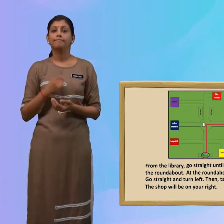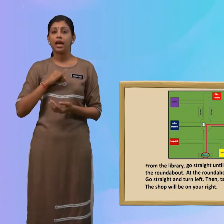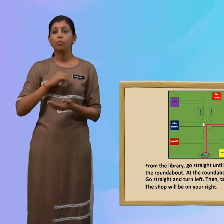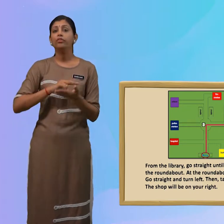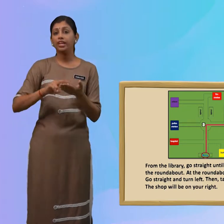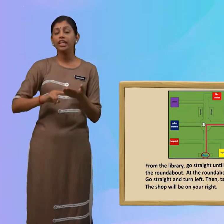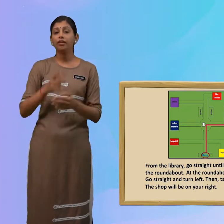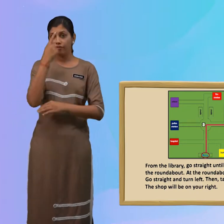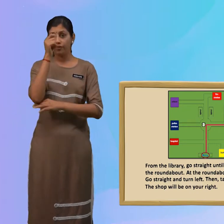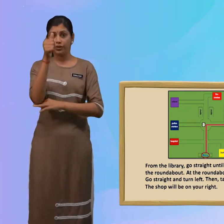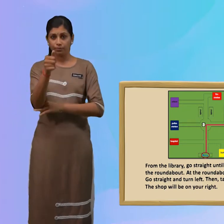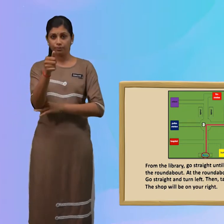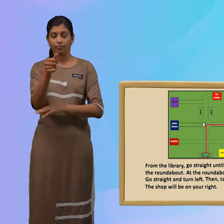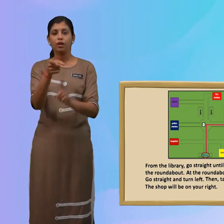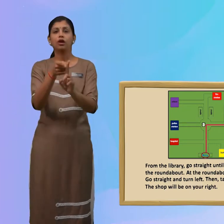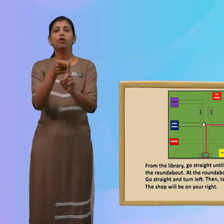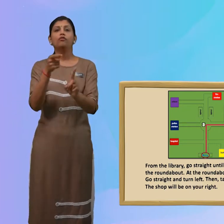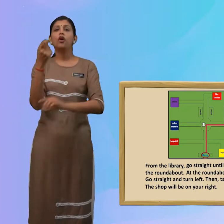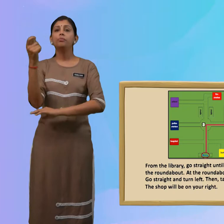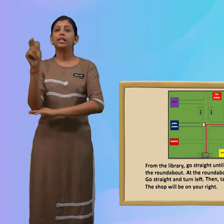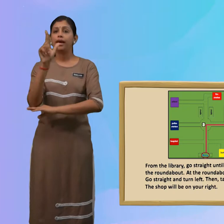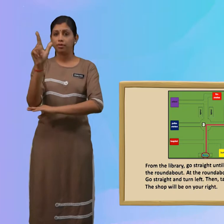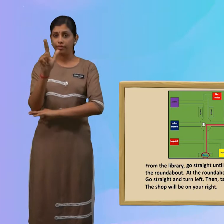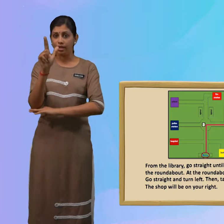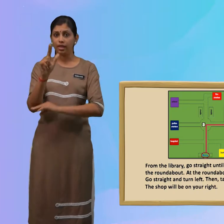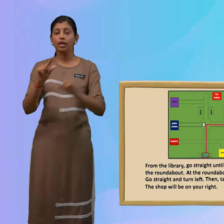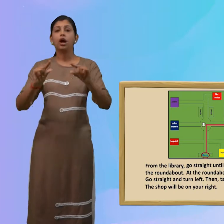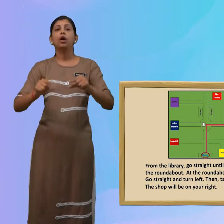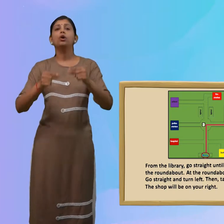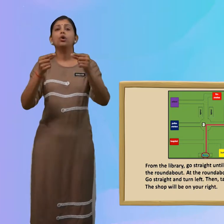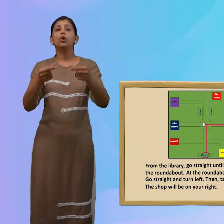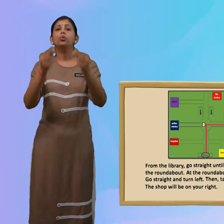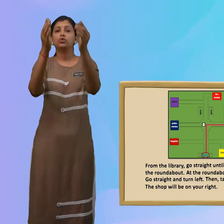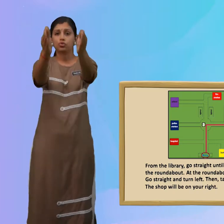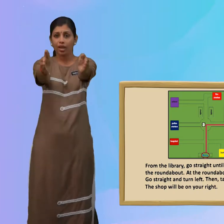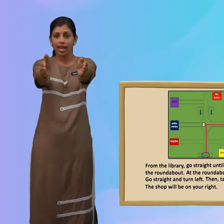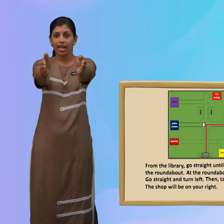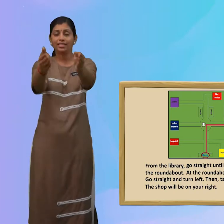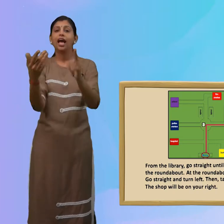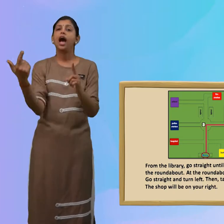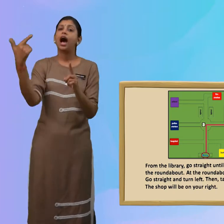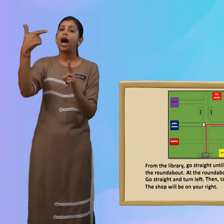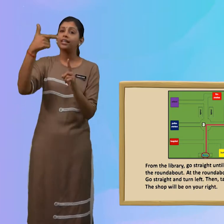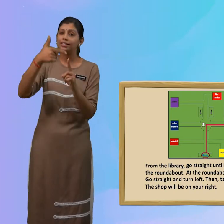I will read it for you. From the library, go straight